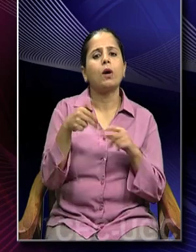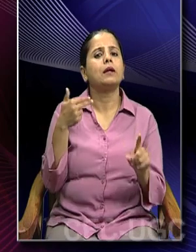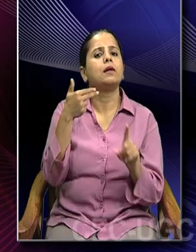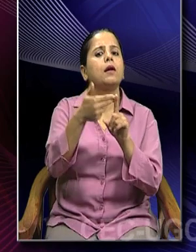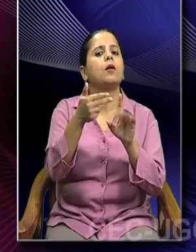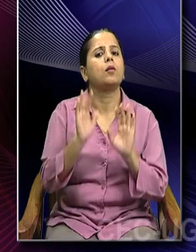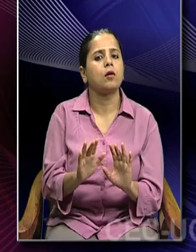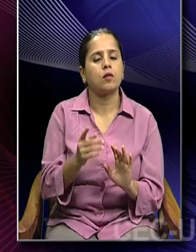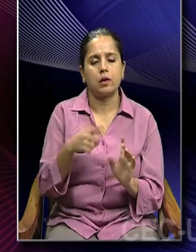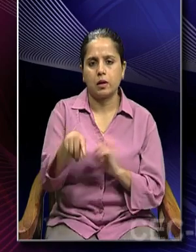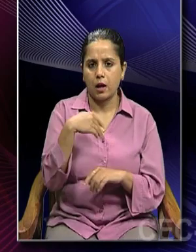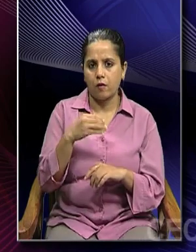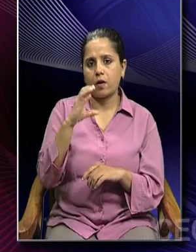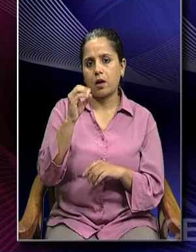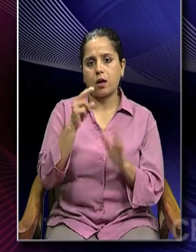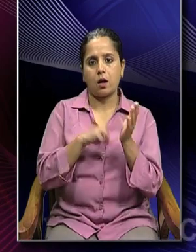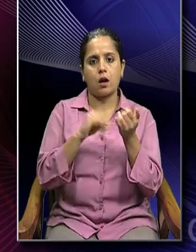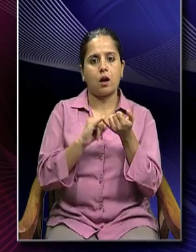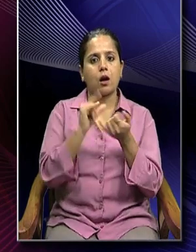that we have consumers who are